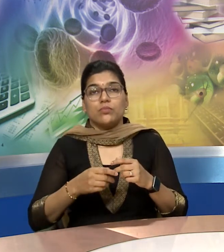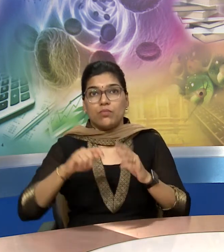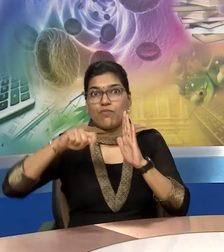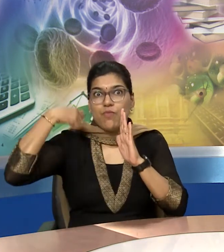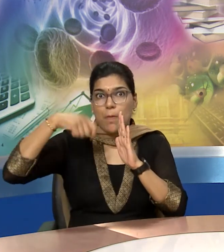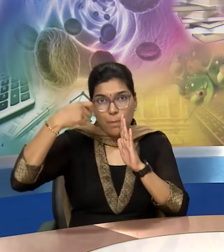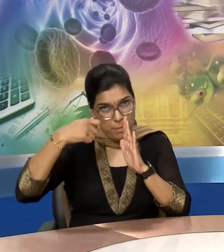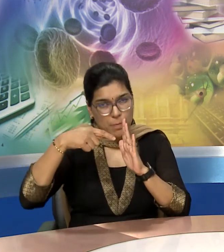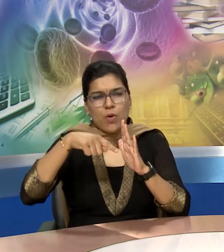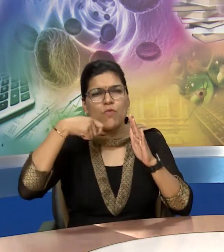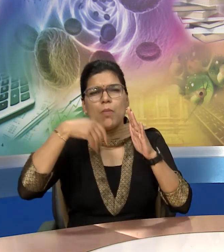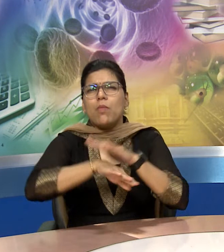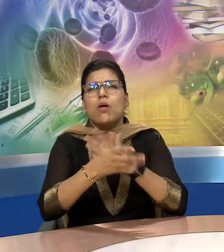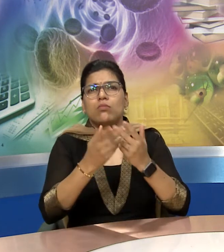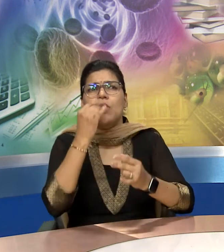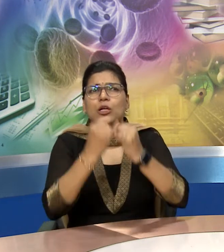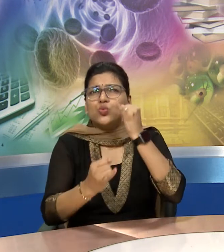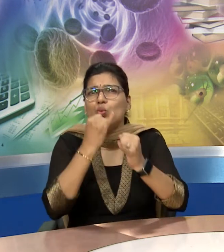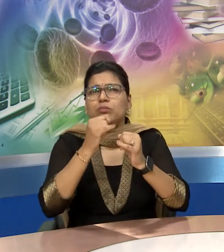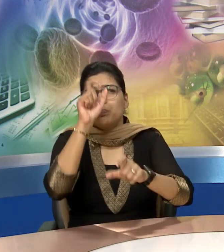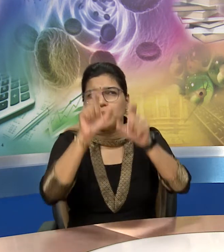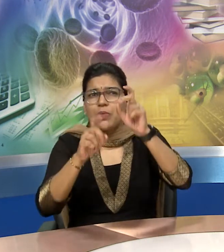it defines library as a collection of films,